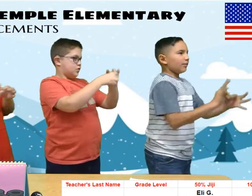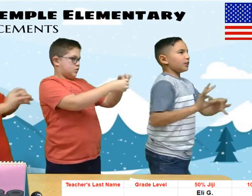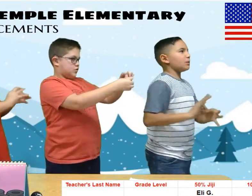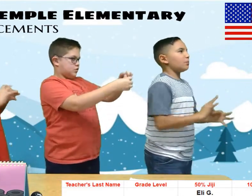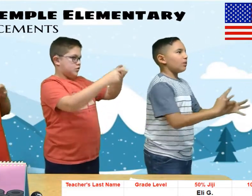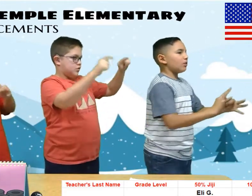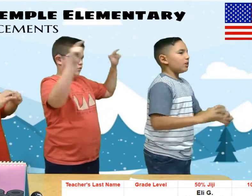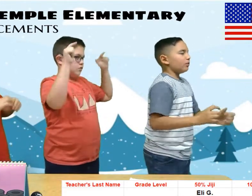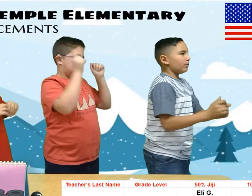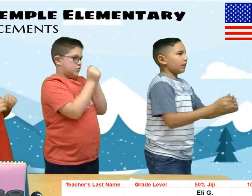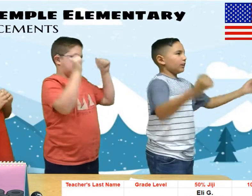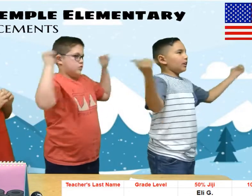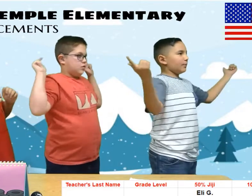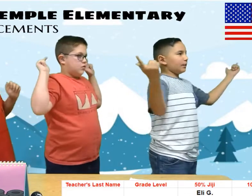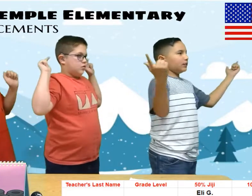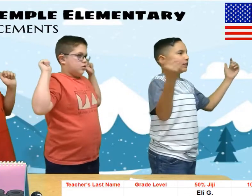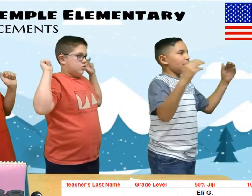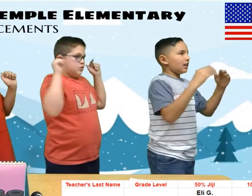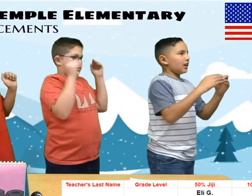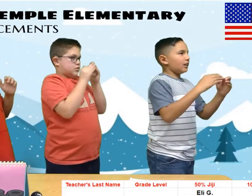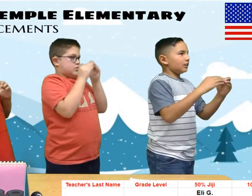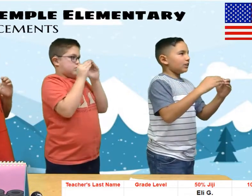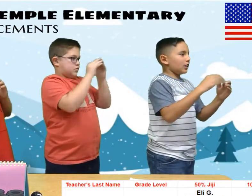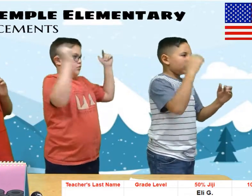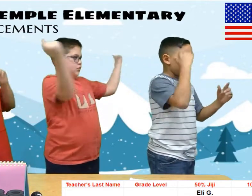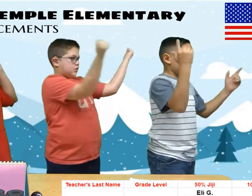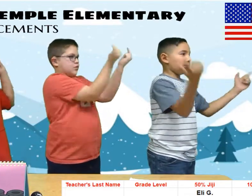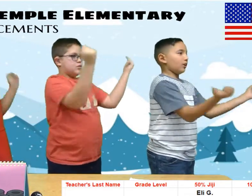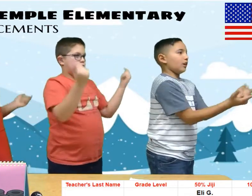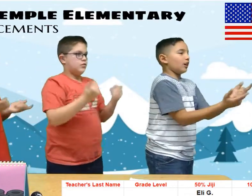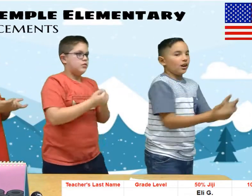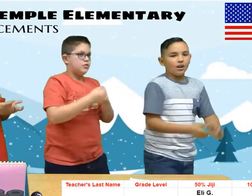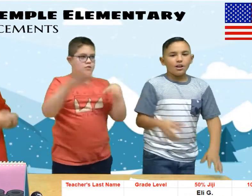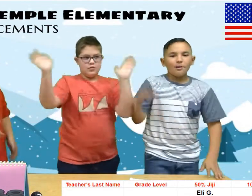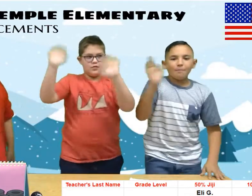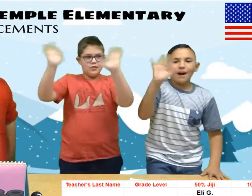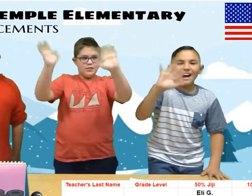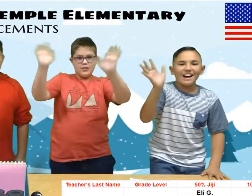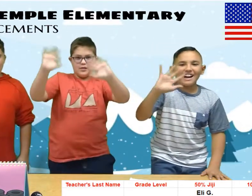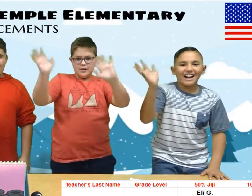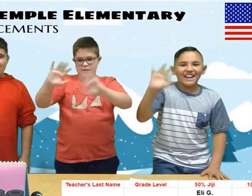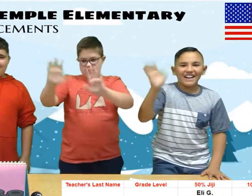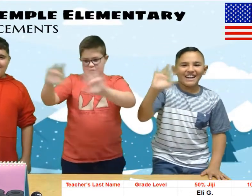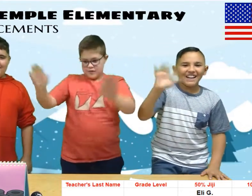indivisible, with liberty and justice for all.